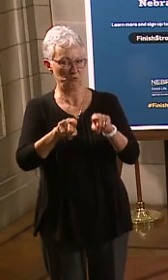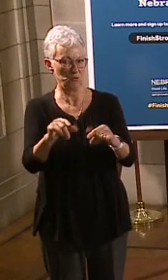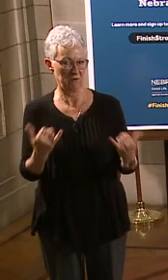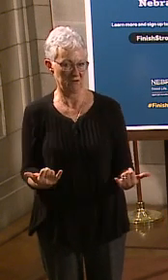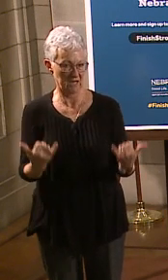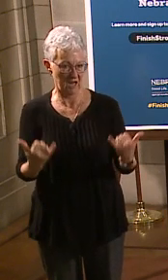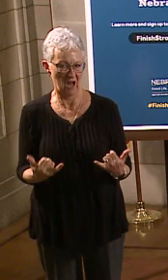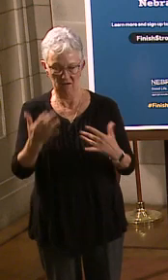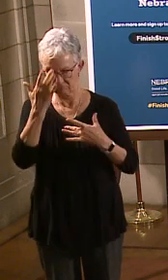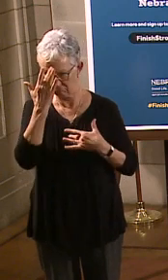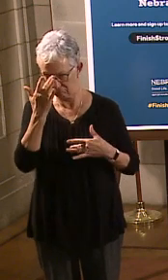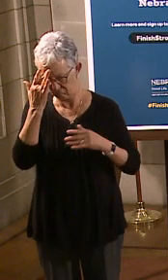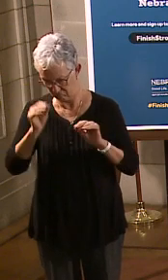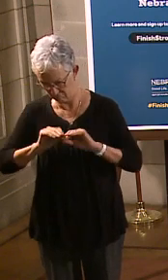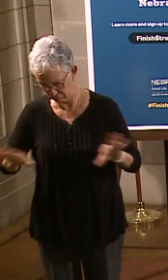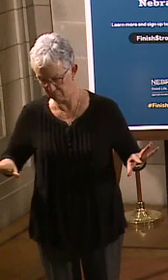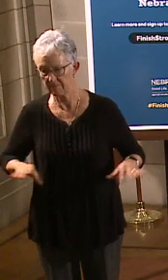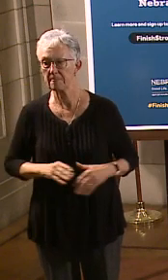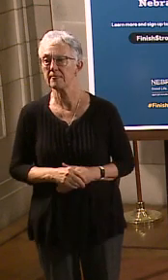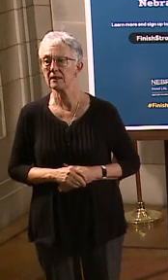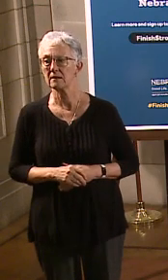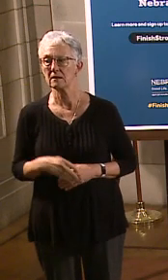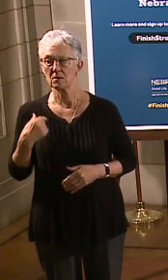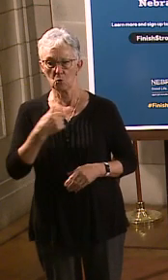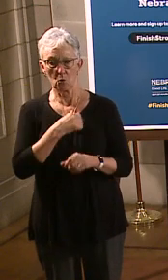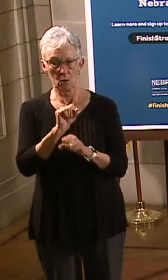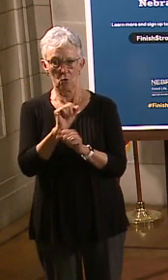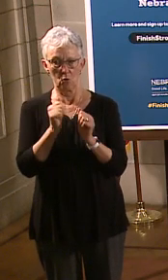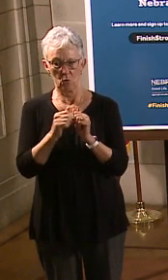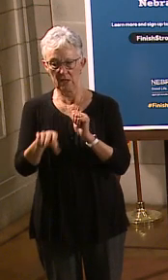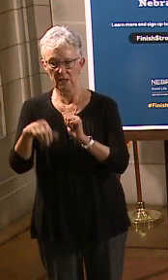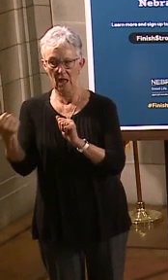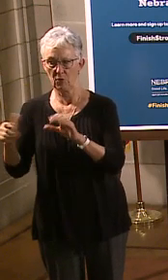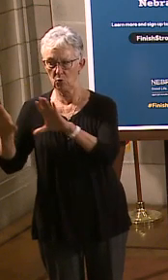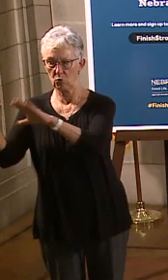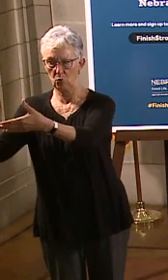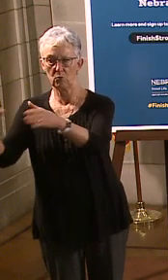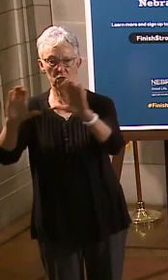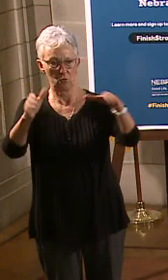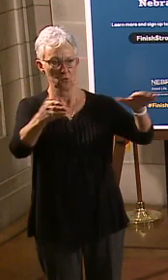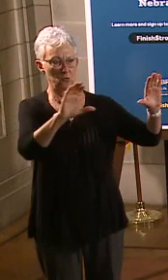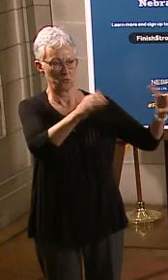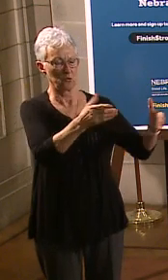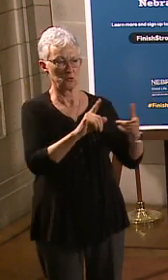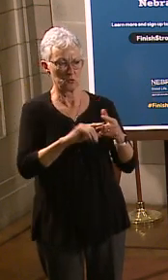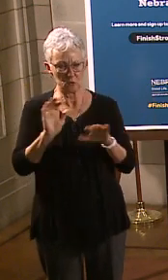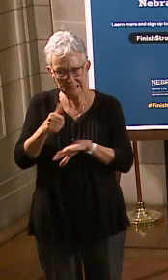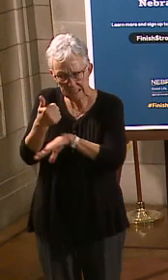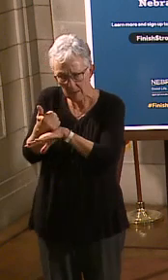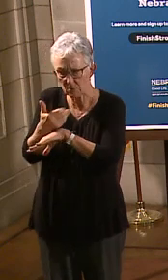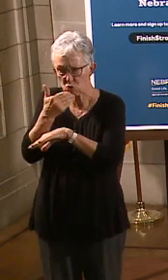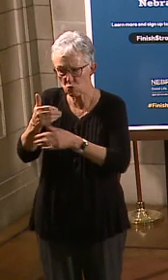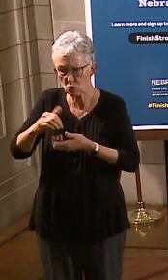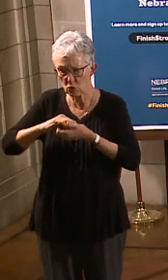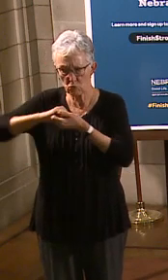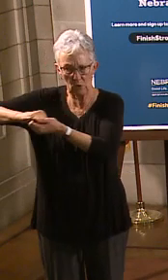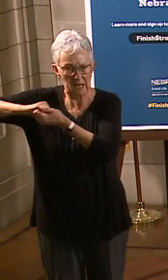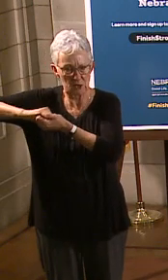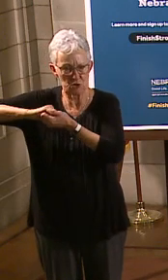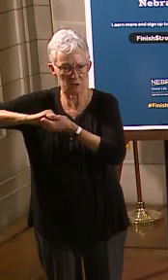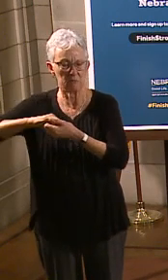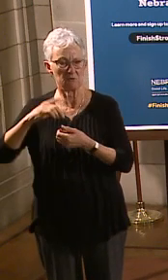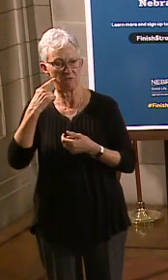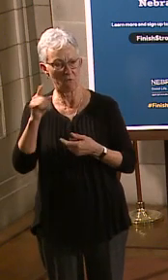work with stakeholders across the state to establish relationships, which are key right now during this pandemic, and we work to advance health equity in our